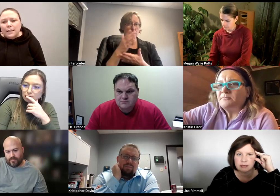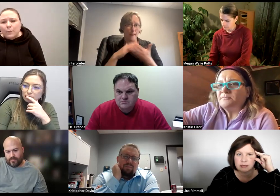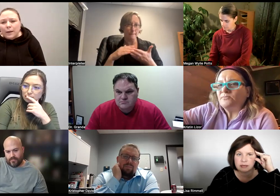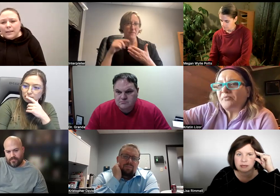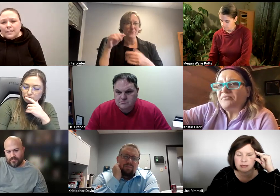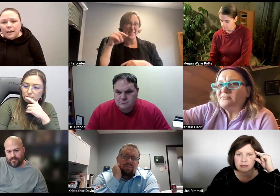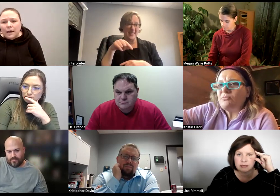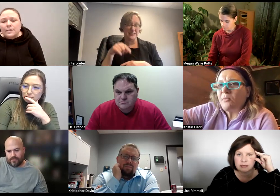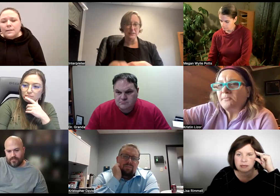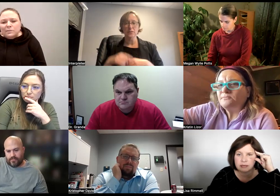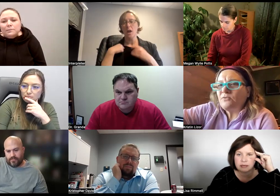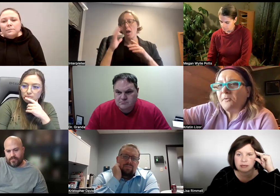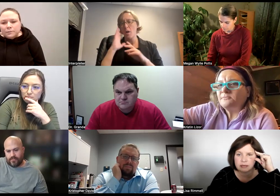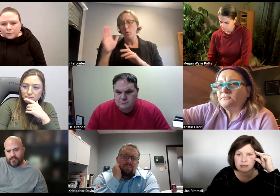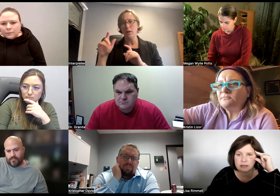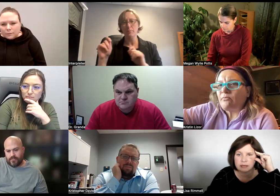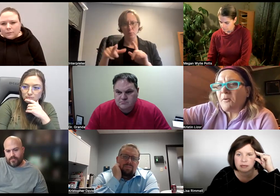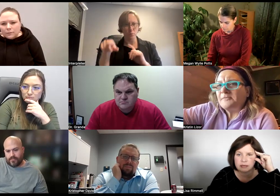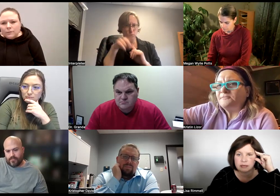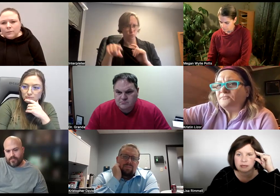into those that we could discuss.